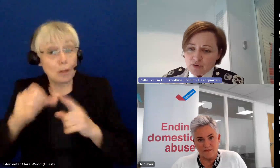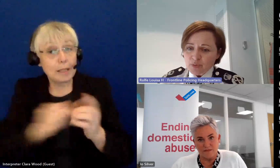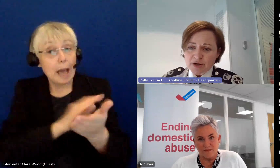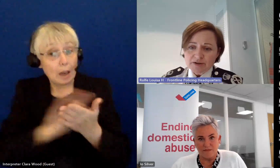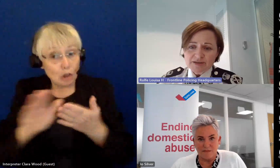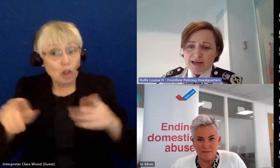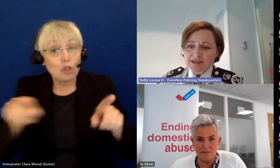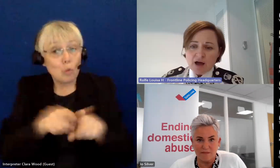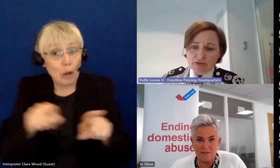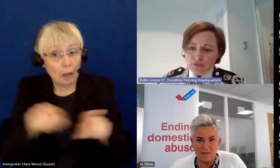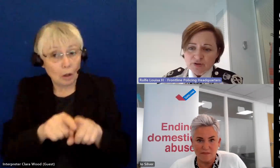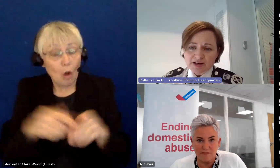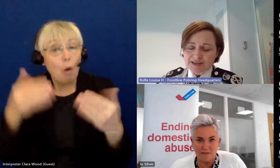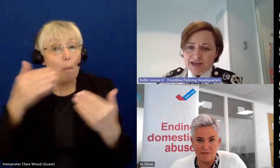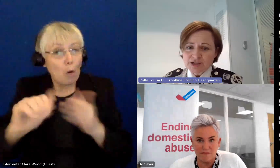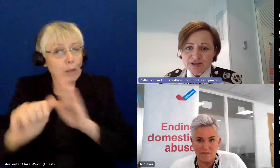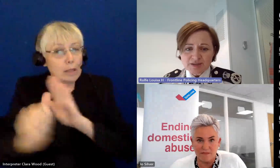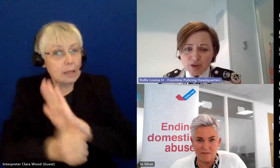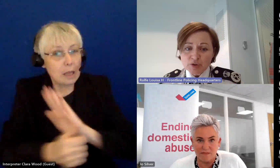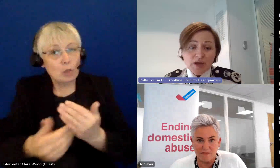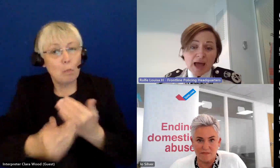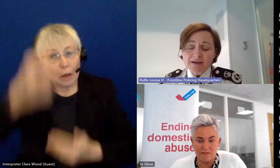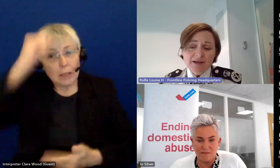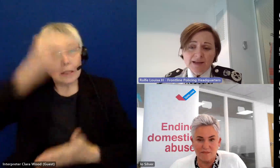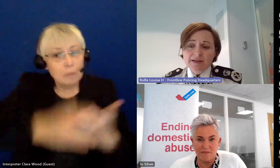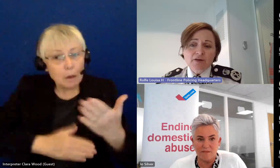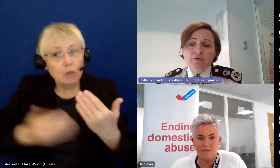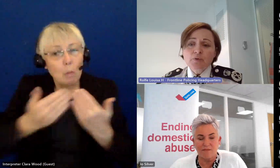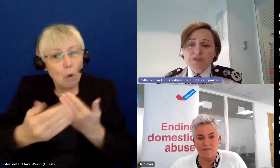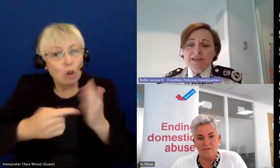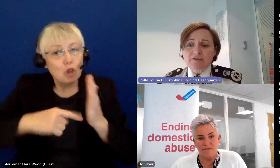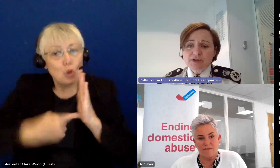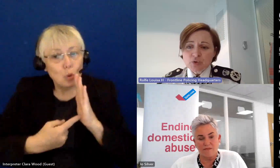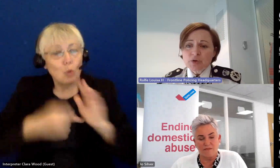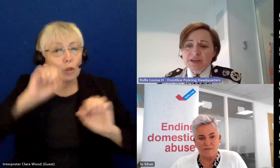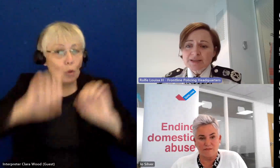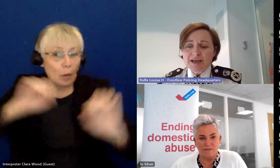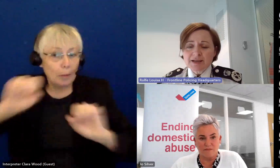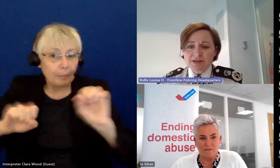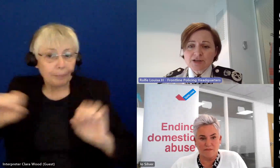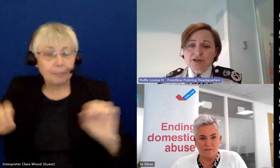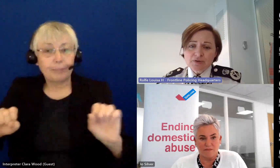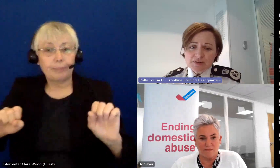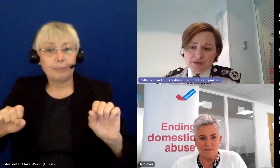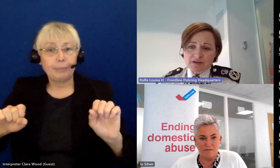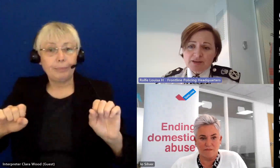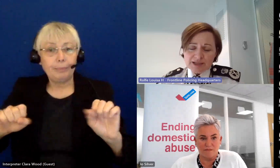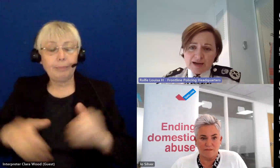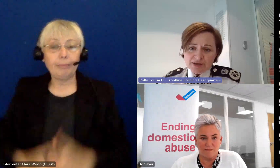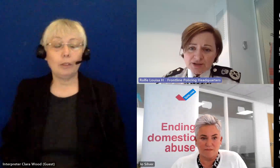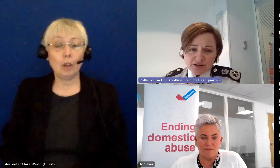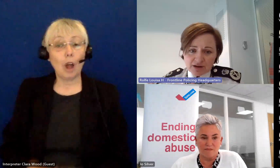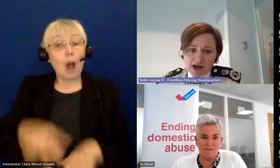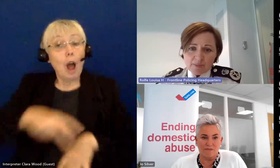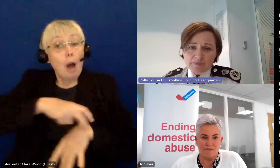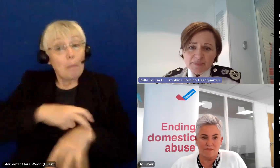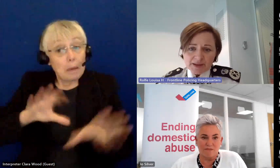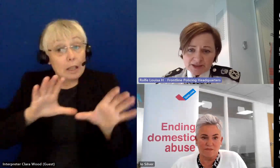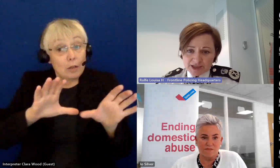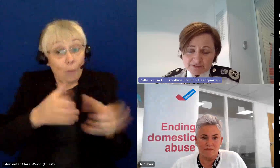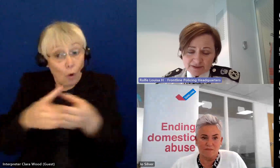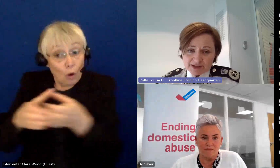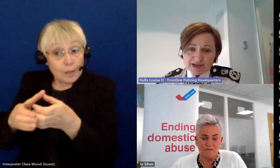that referral process to other organisations, but you can, forces have a choice to use the Dash